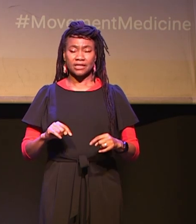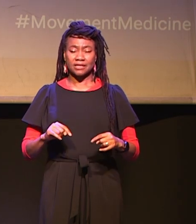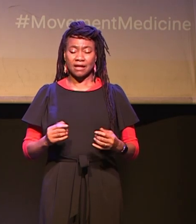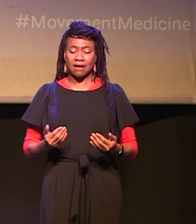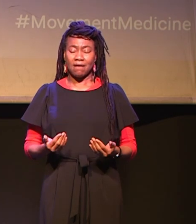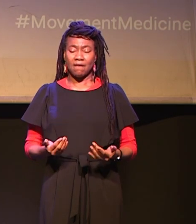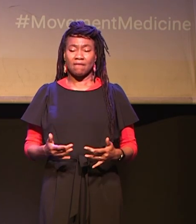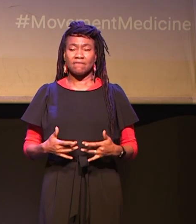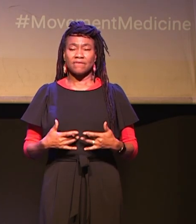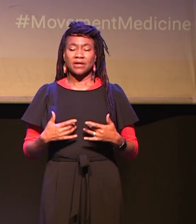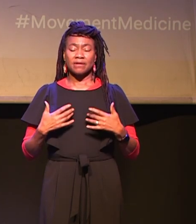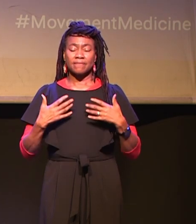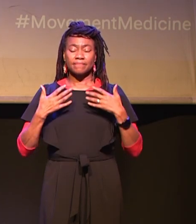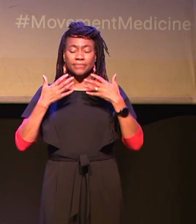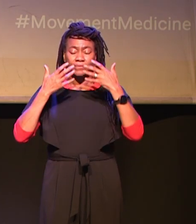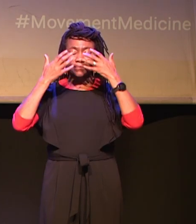front, your face,